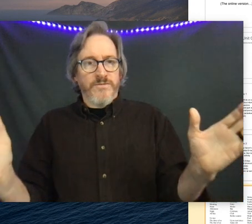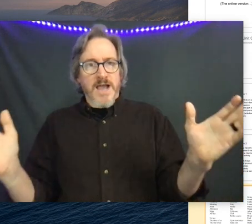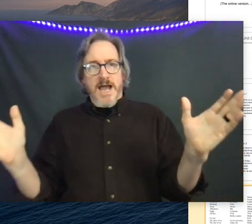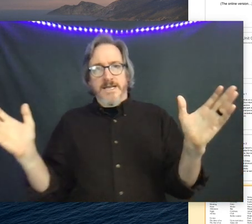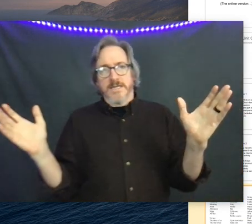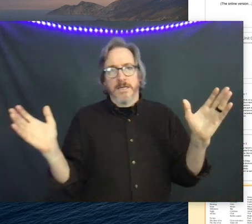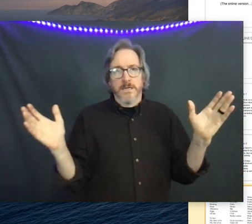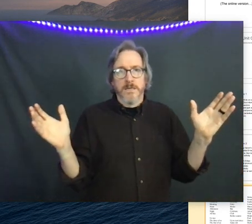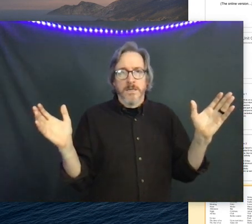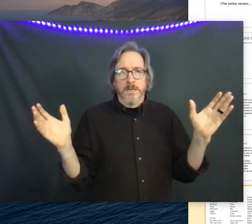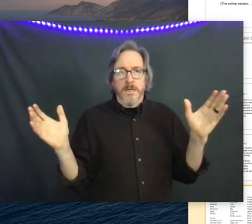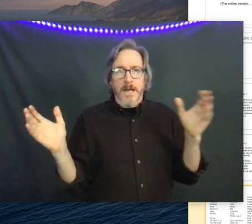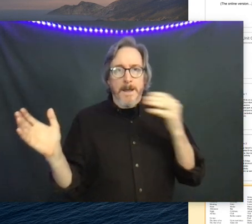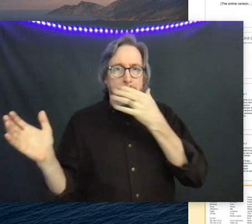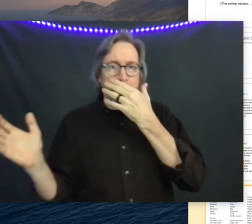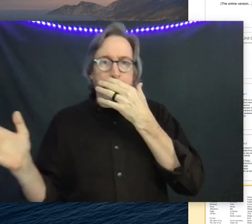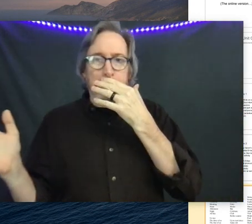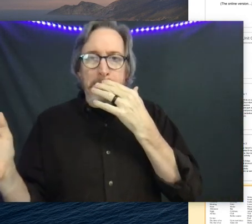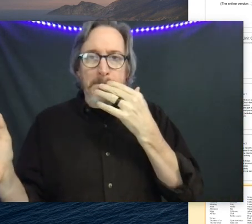we've got